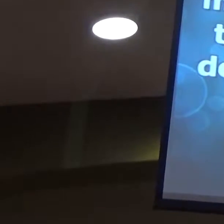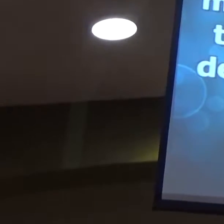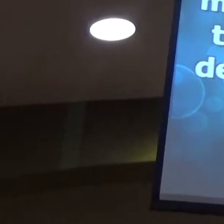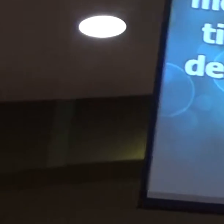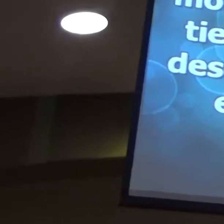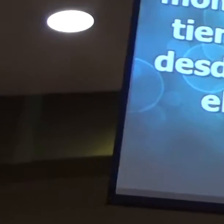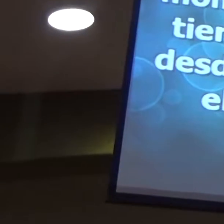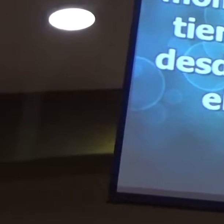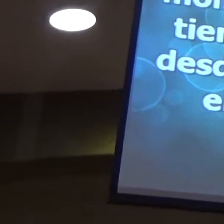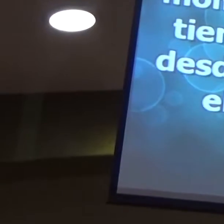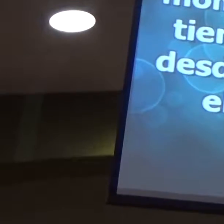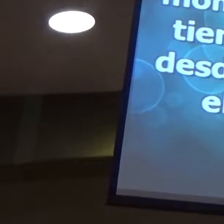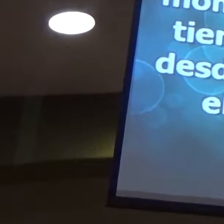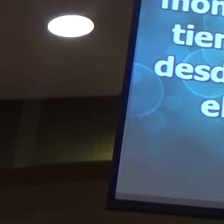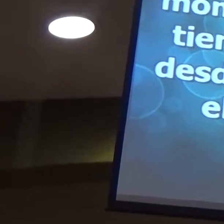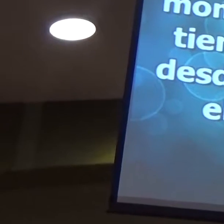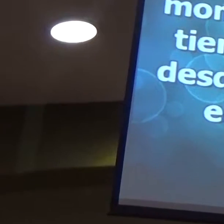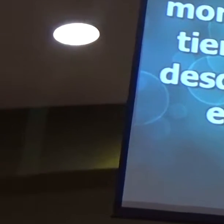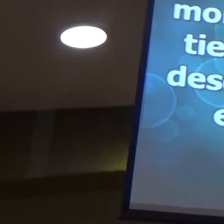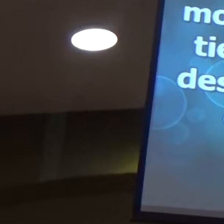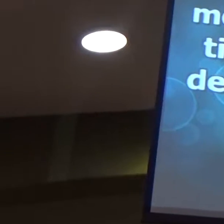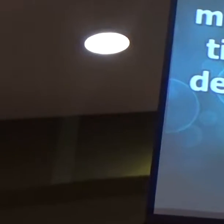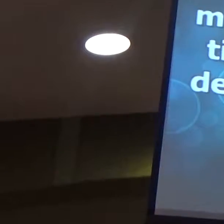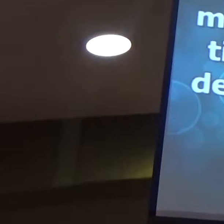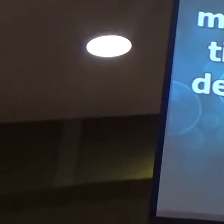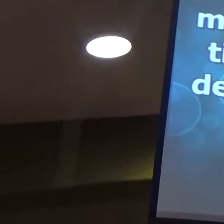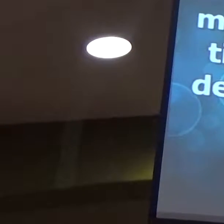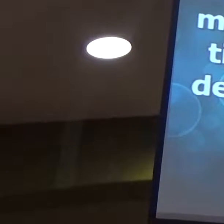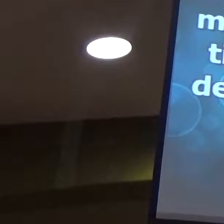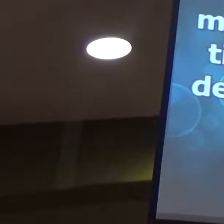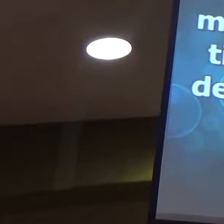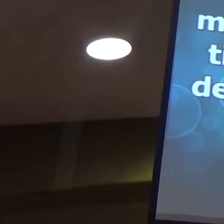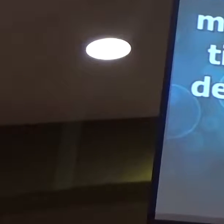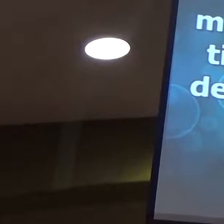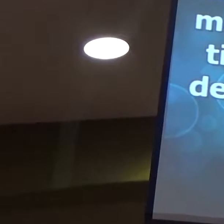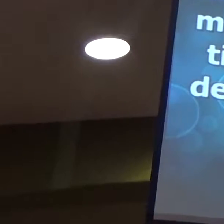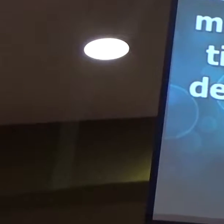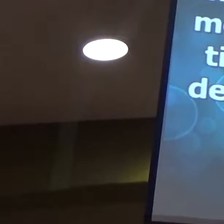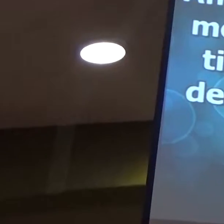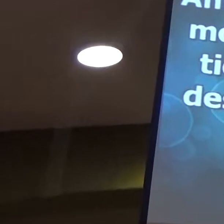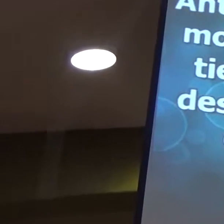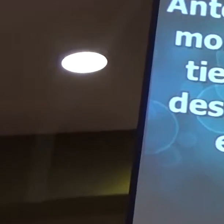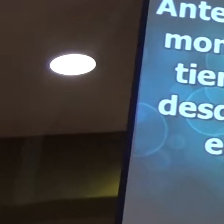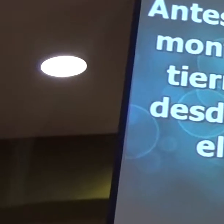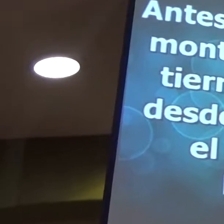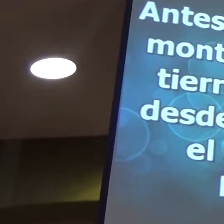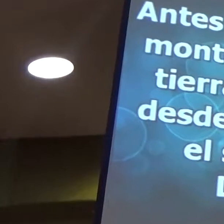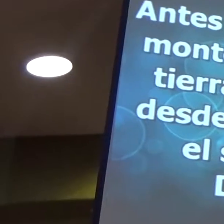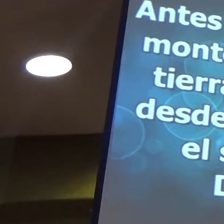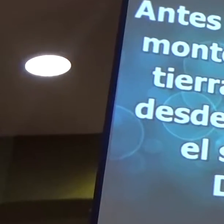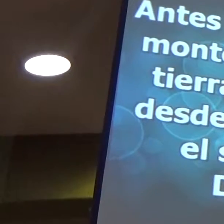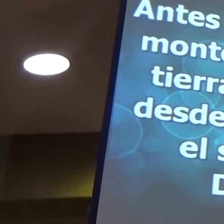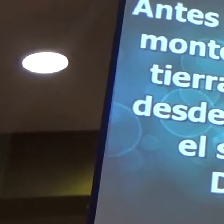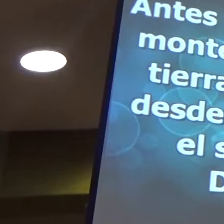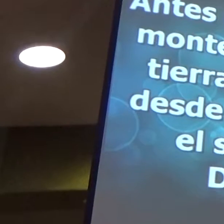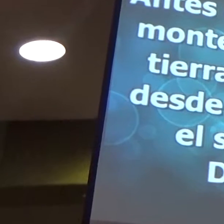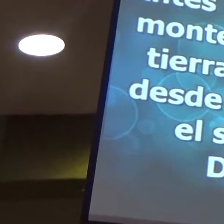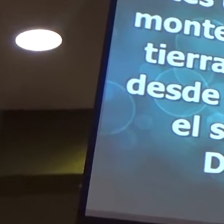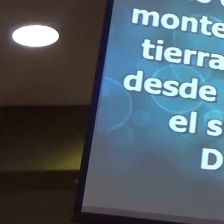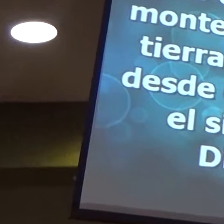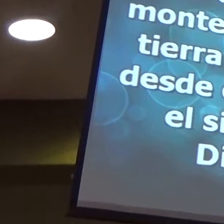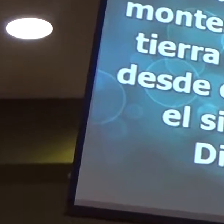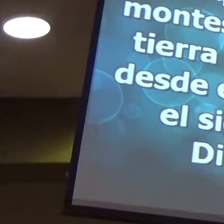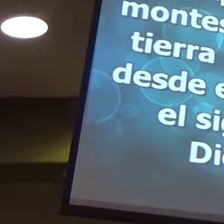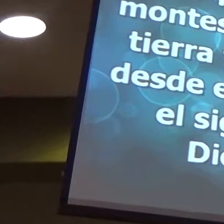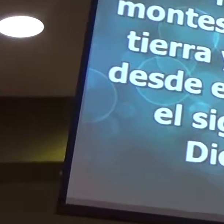el siglo, tú eres Dios. Lord, thou hast been our dwelling place in all generations. Before the mountains were brought